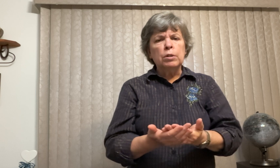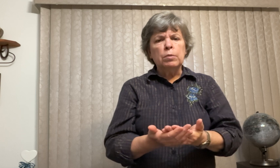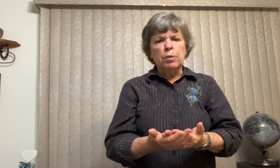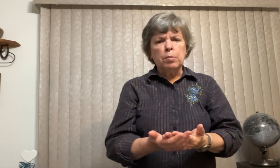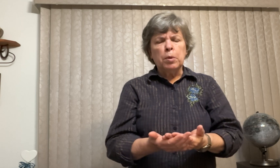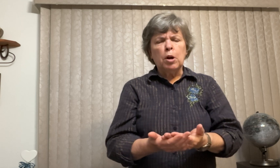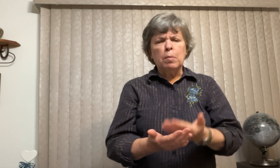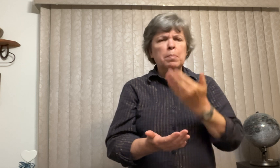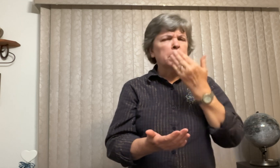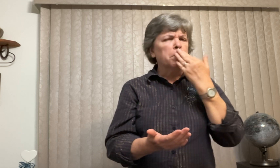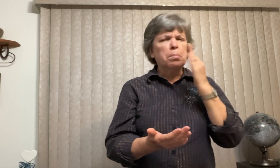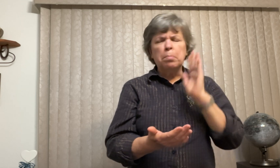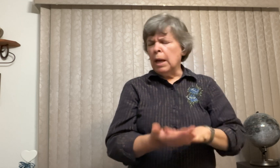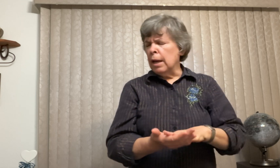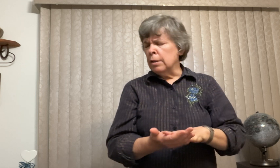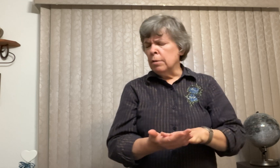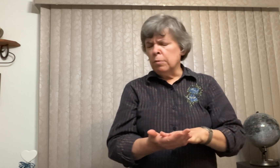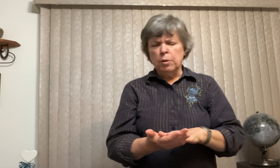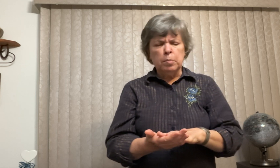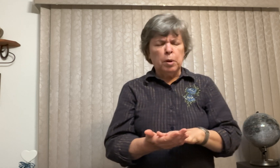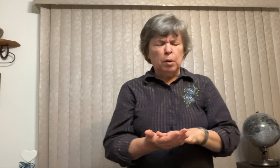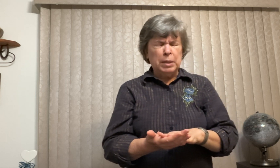with your palm up, and bad with your palm down.